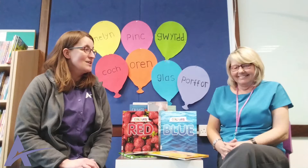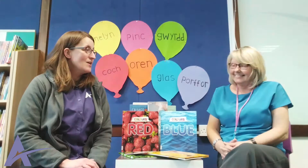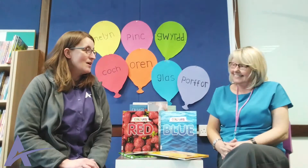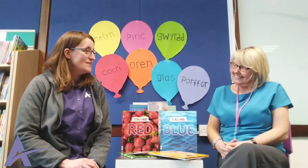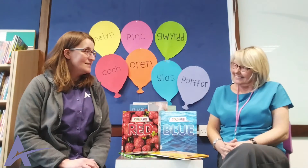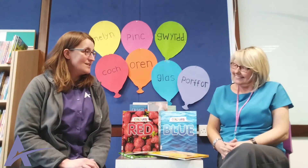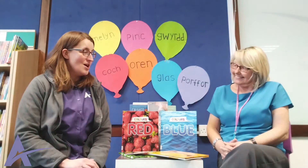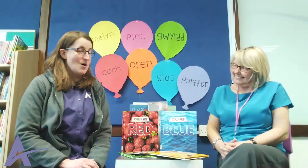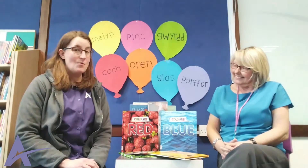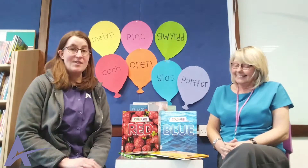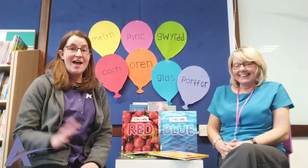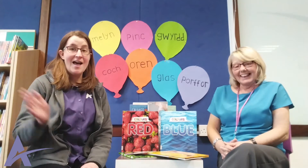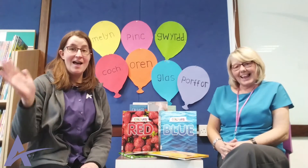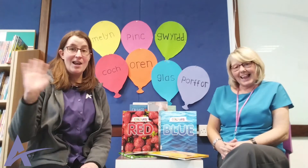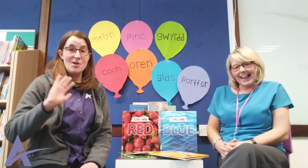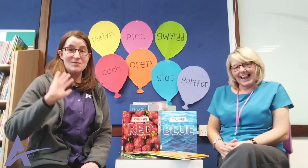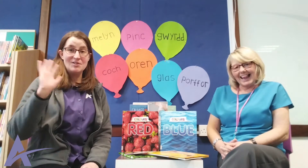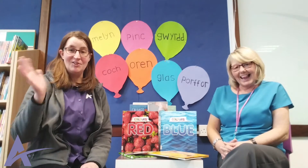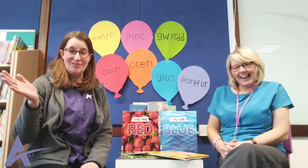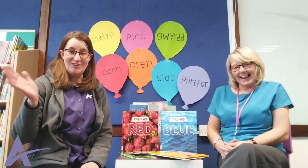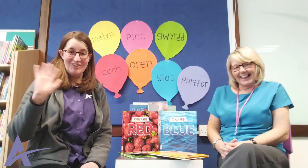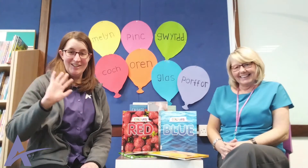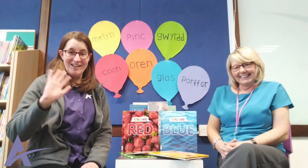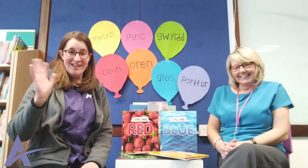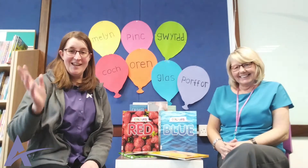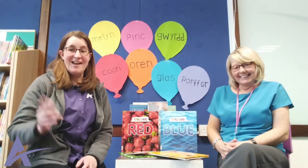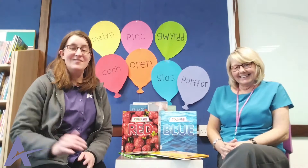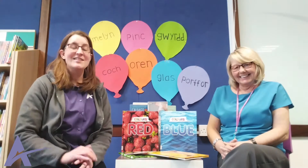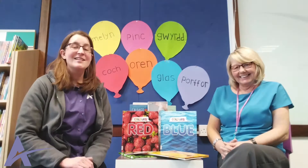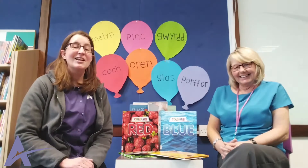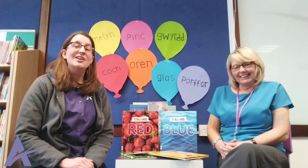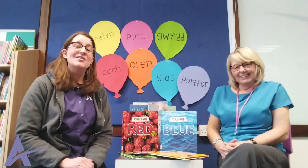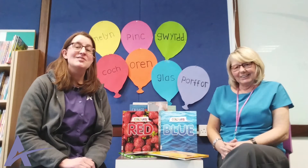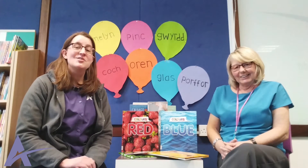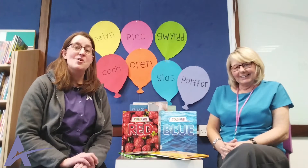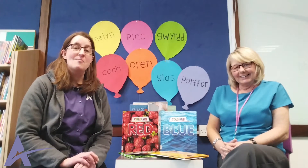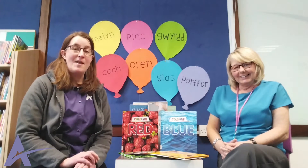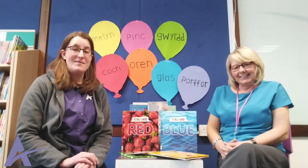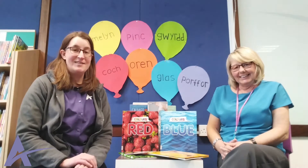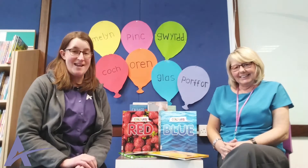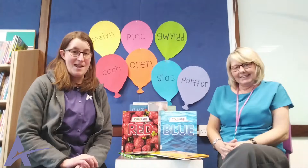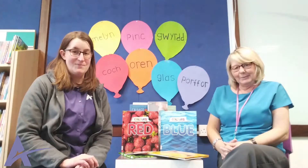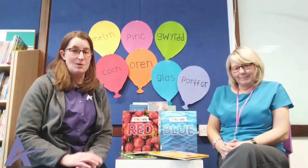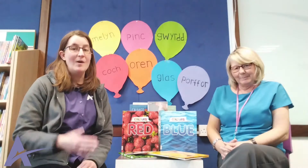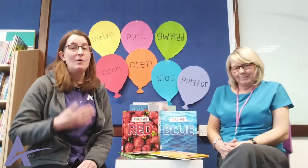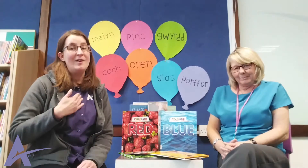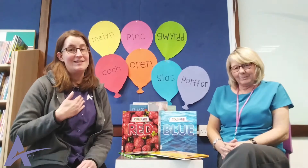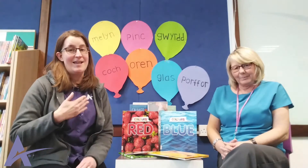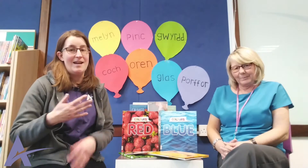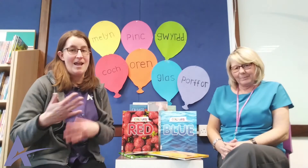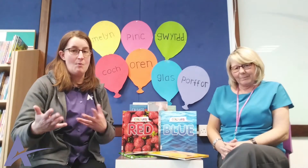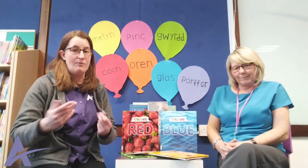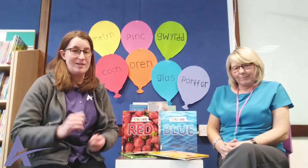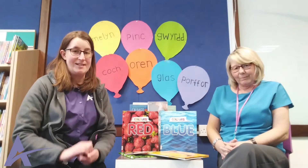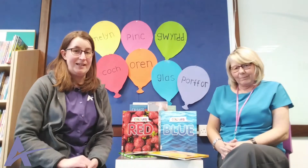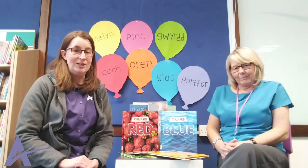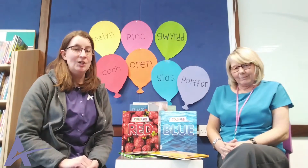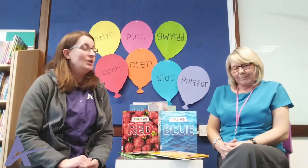going to start with a hello song. And this includes your baby's name. So where we say a name, obviously, you